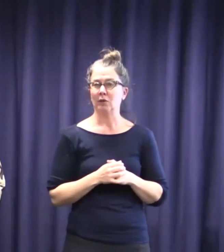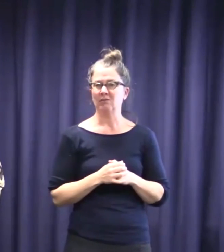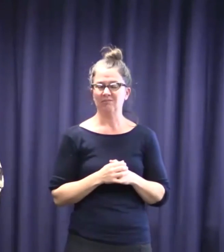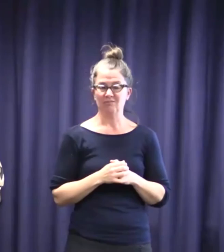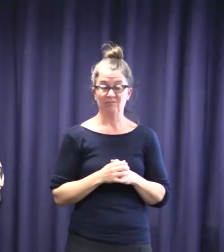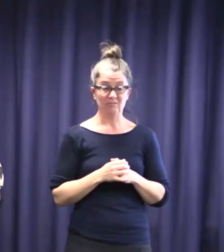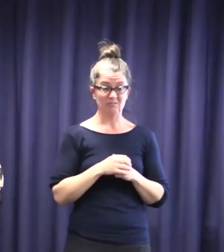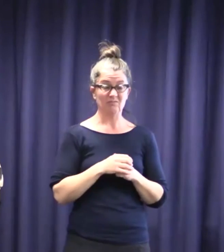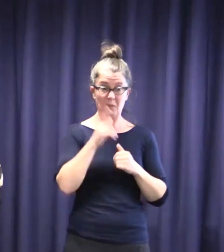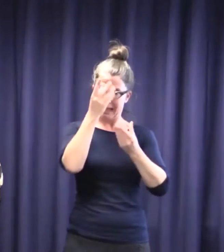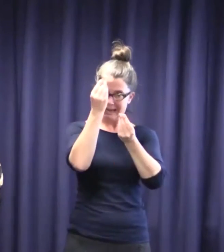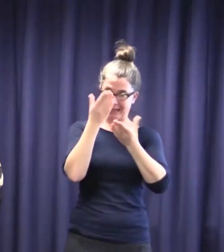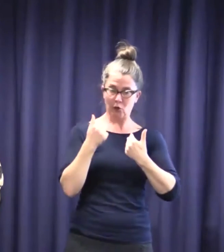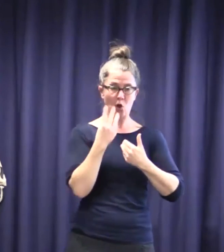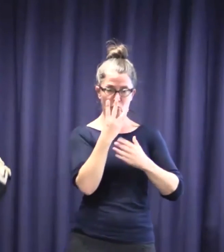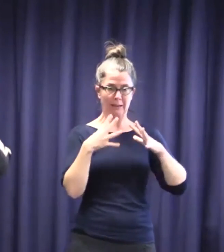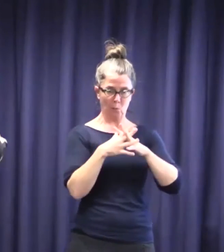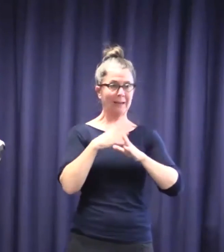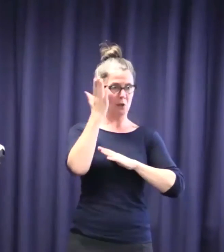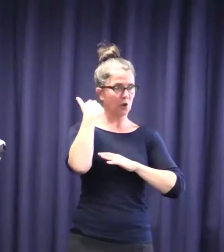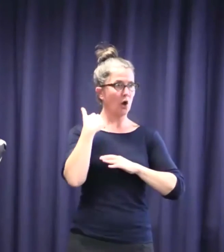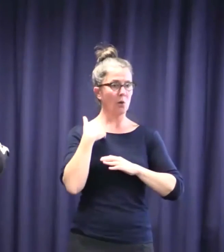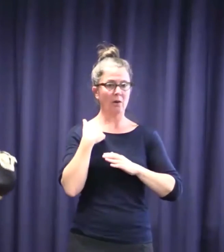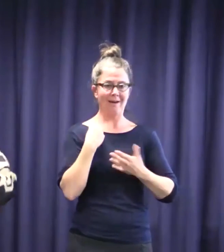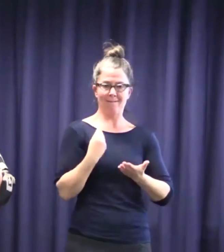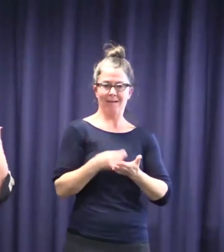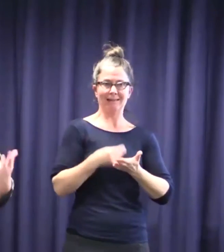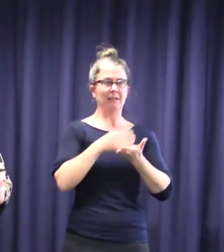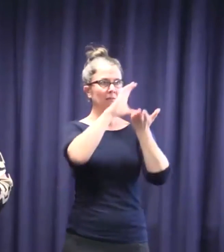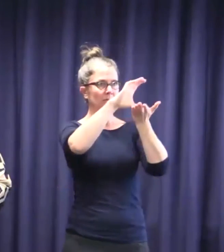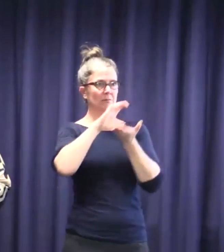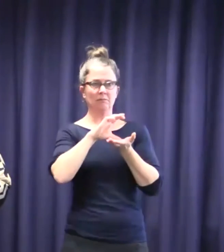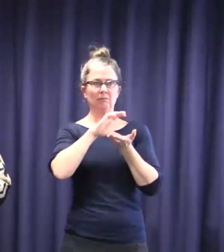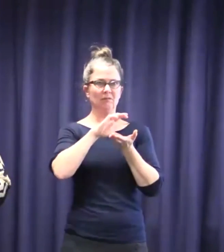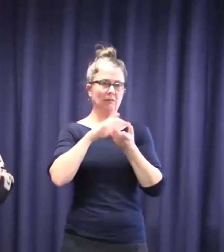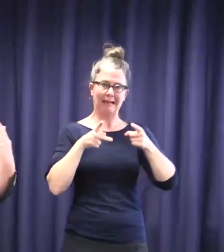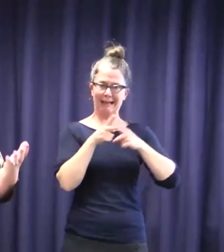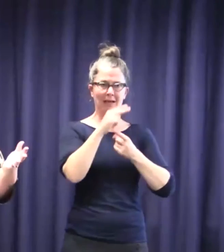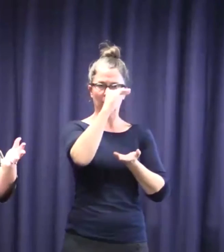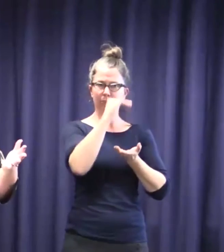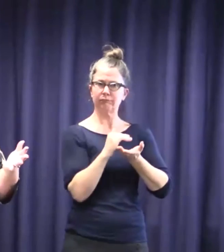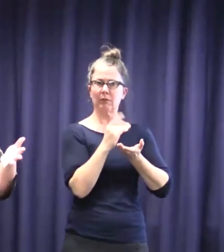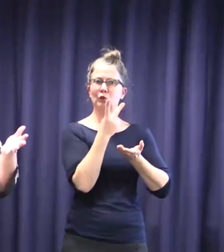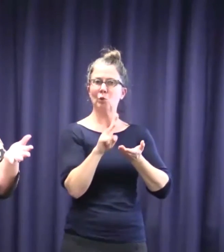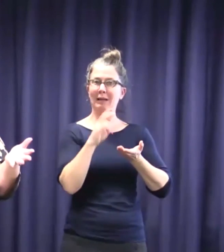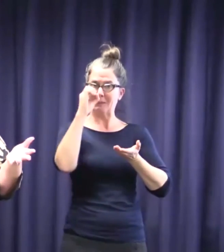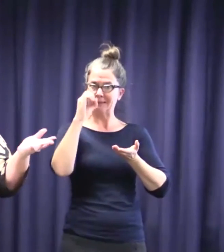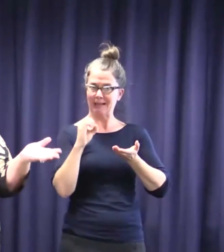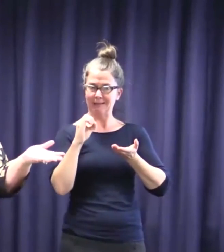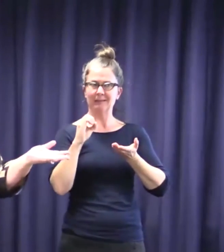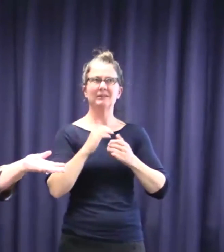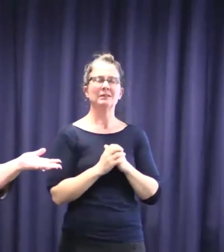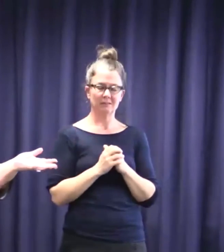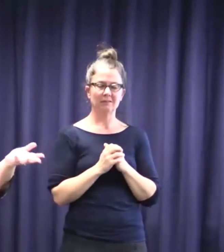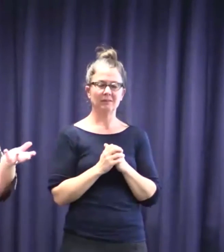the news that we were expecting a 20% funding cut from NABS. However, over the last 11